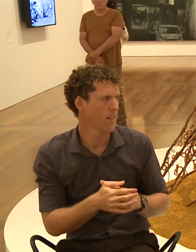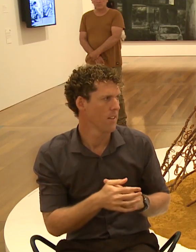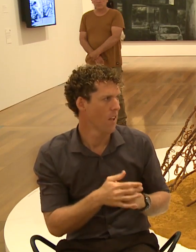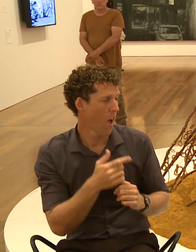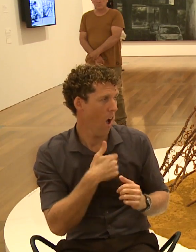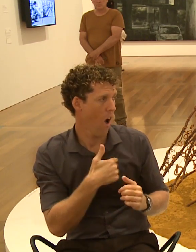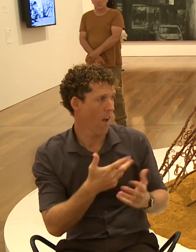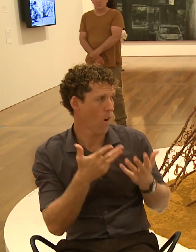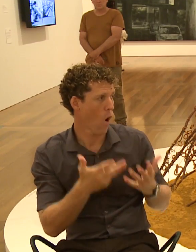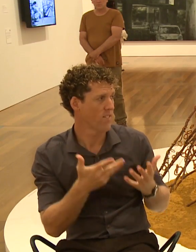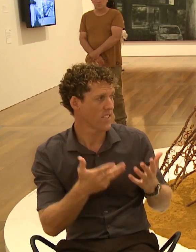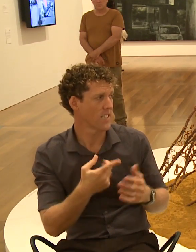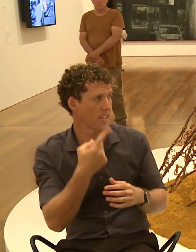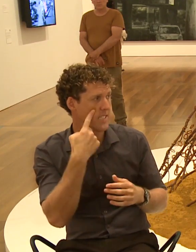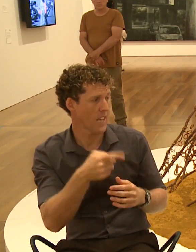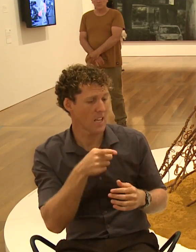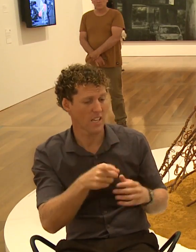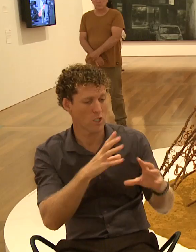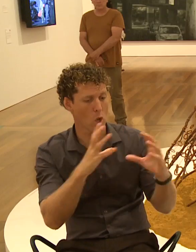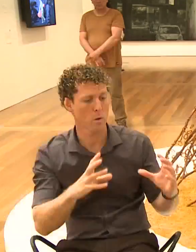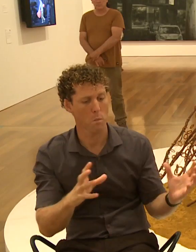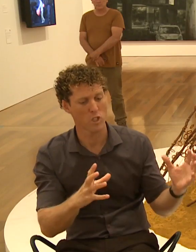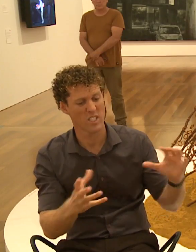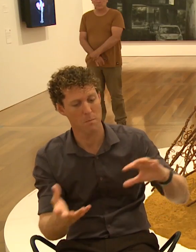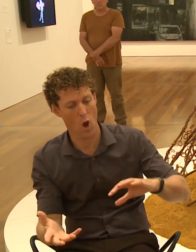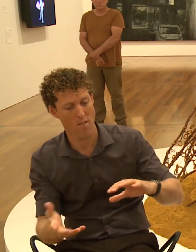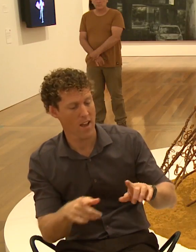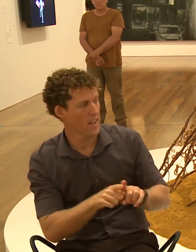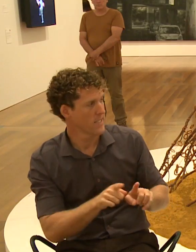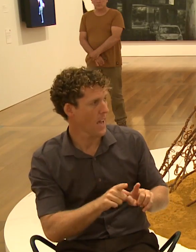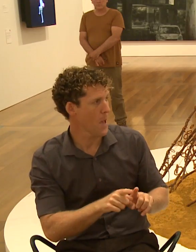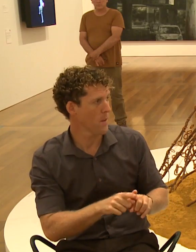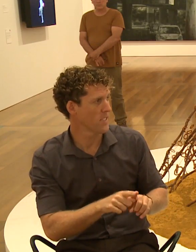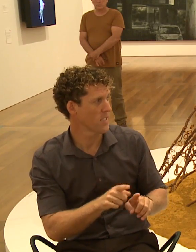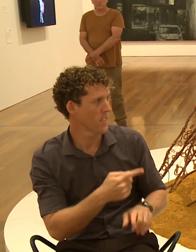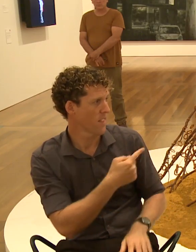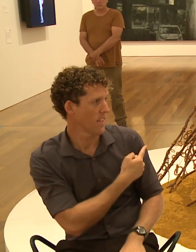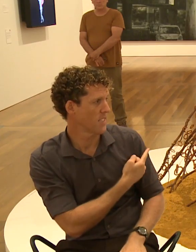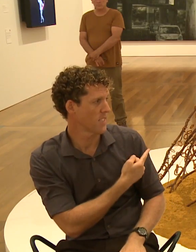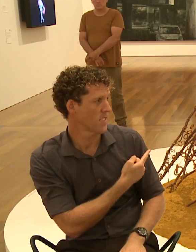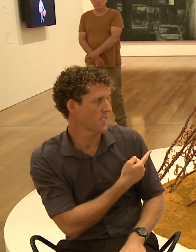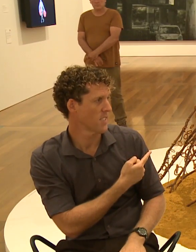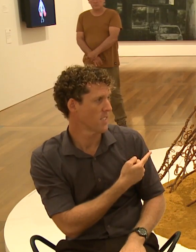I've quite often seen them tipped over, as was this with the. I had to go and